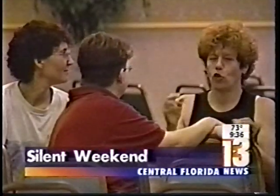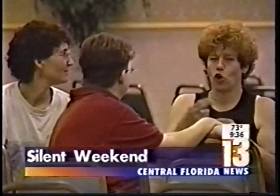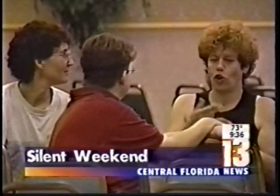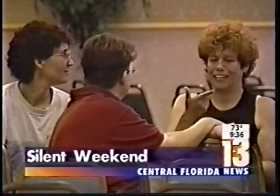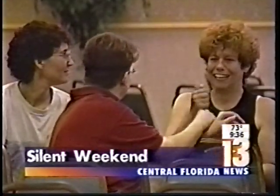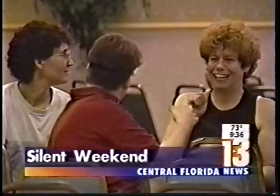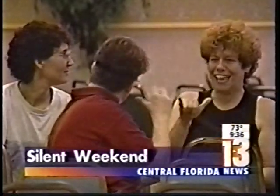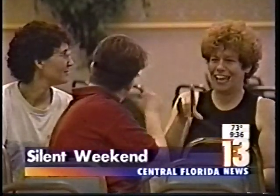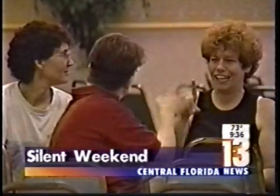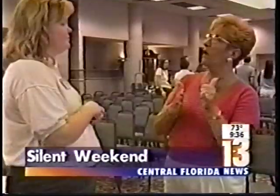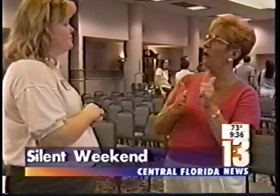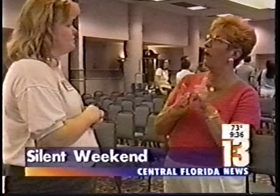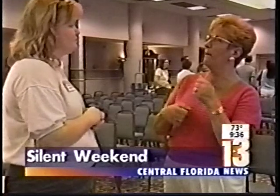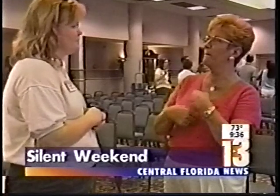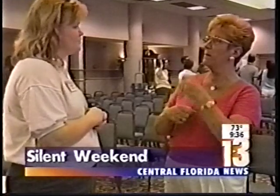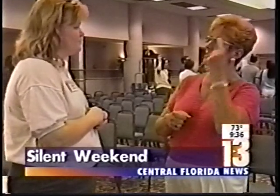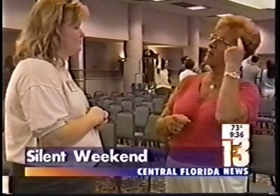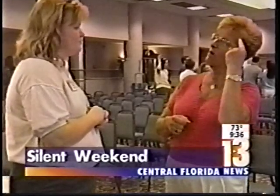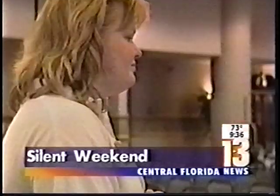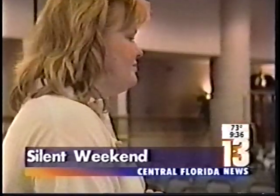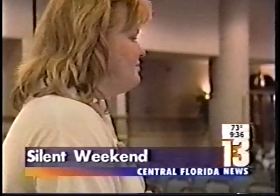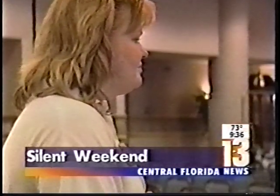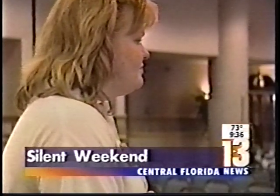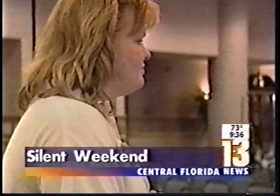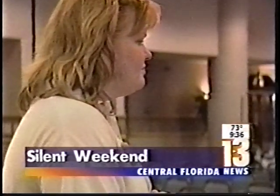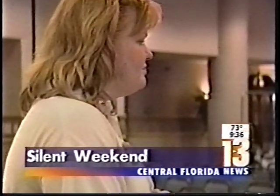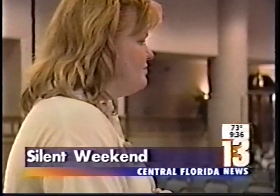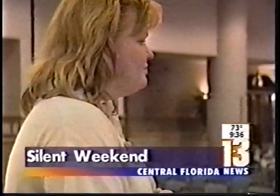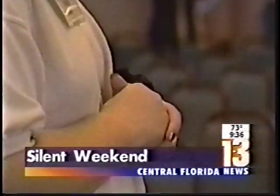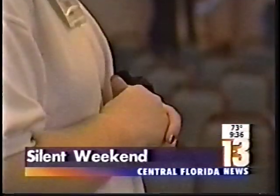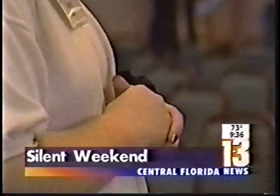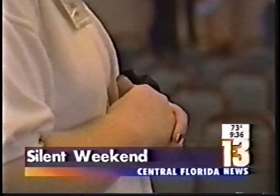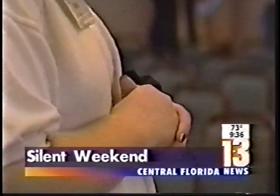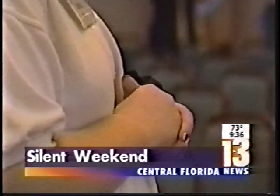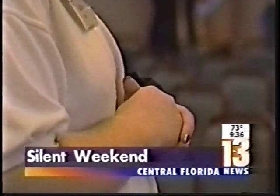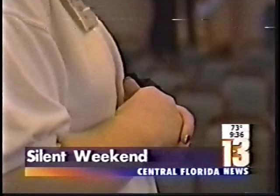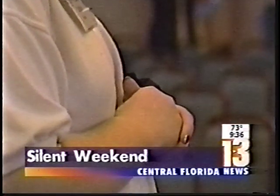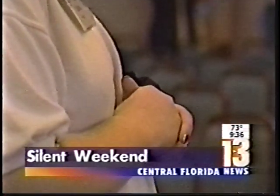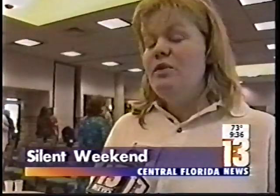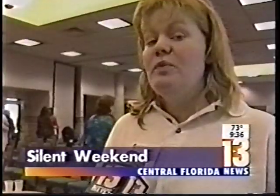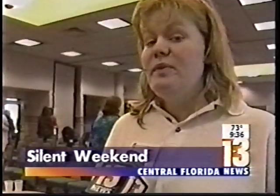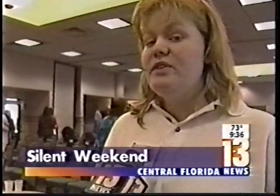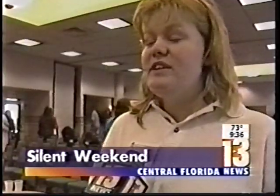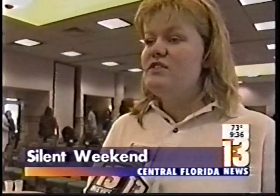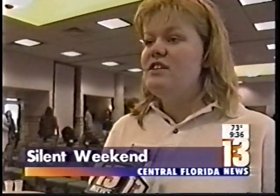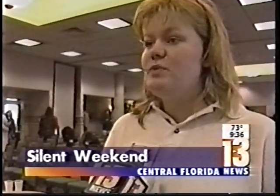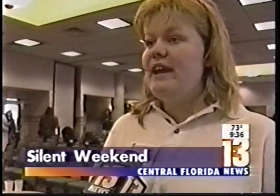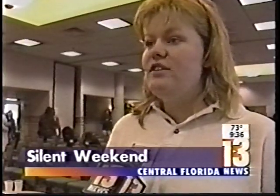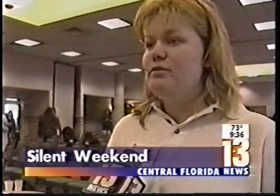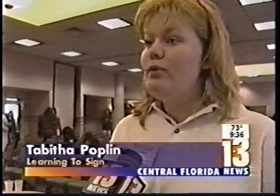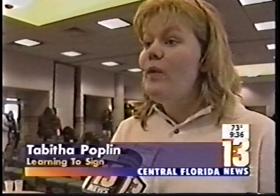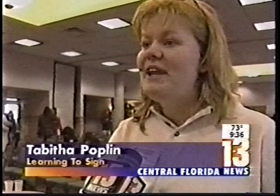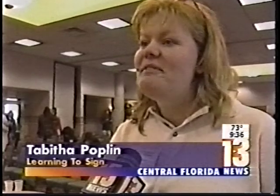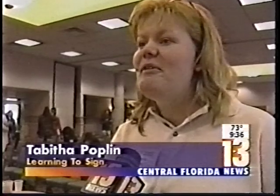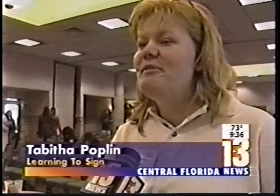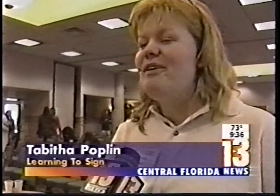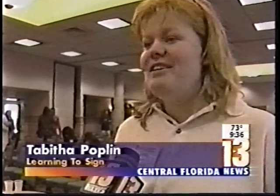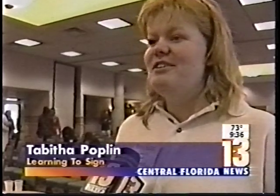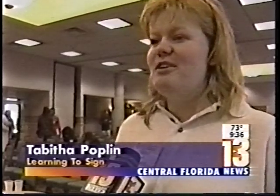without words. Now that it's over, Tabitha Poplin can finally talk about it. When we went to restaurants, we had to point at what we wanted. You know,